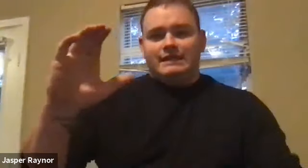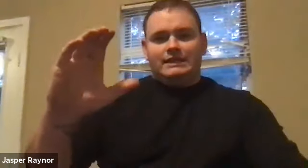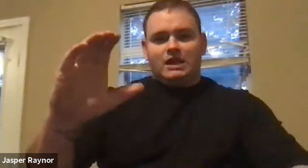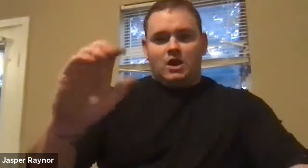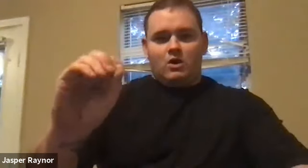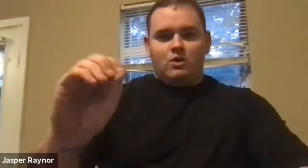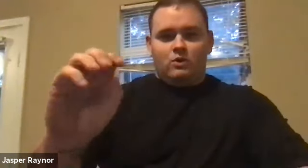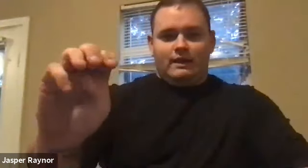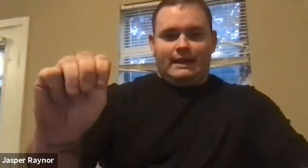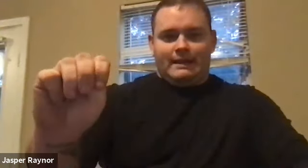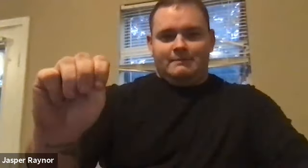COME.